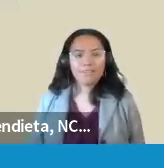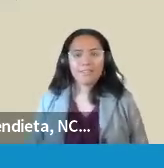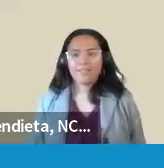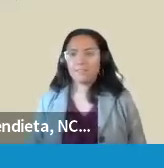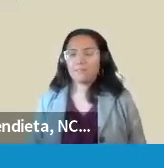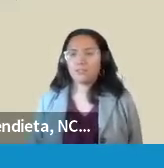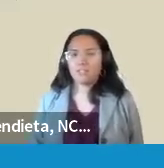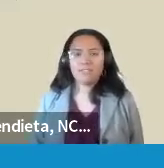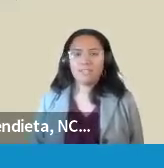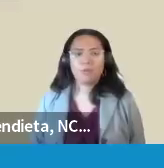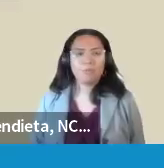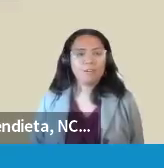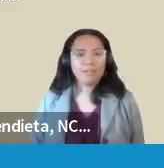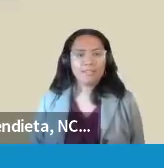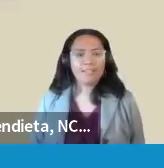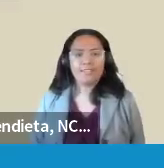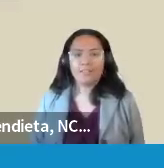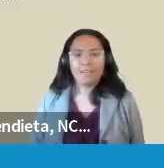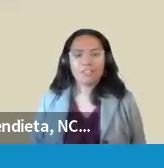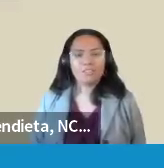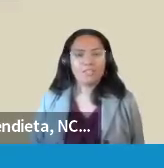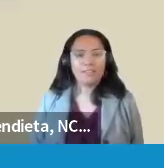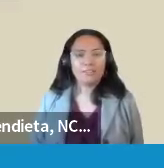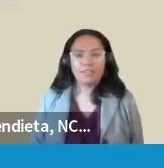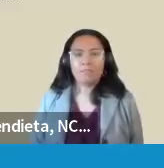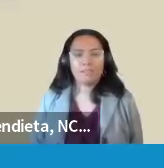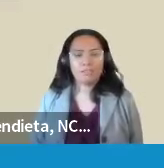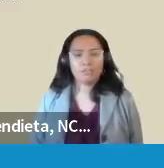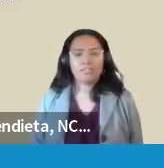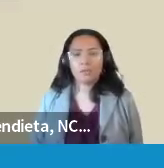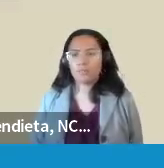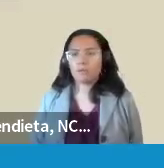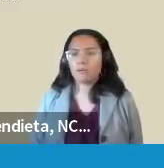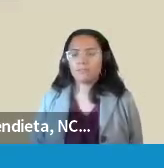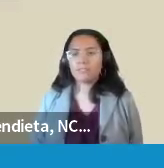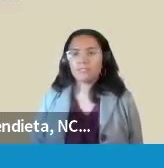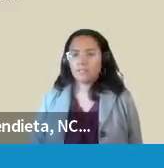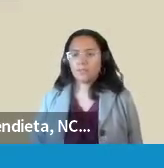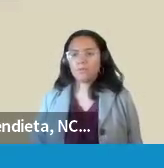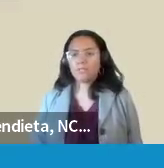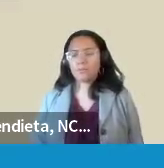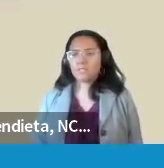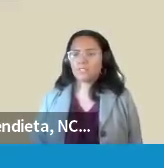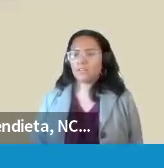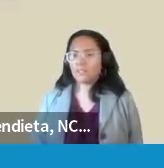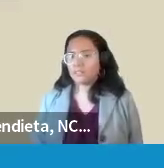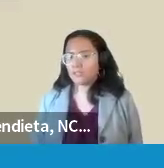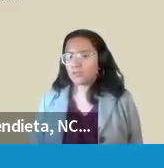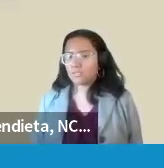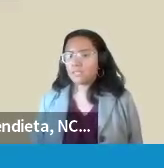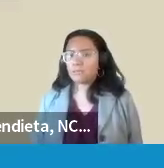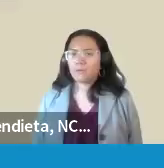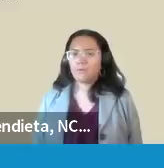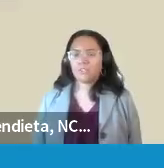Hello, everyone. Thank you for joining today's webinar, Executive Actions and Their Impact on Charitable Nonprofits. We will get